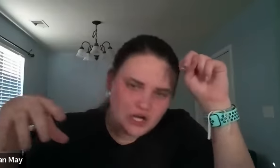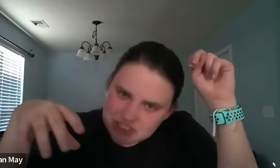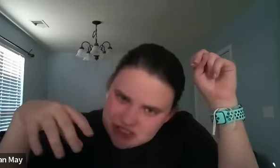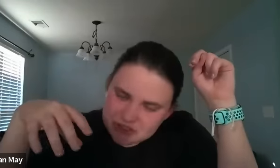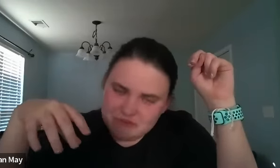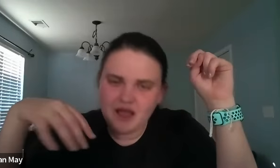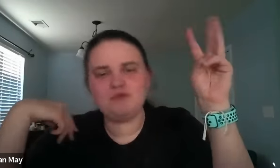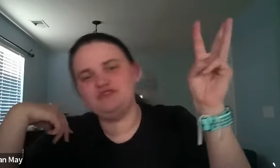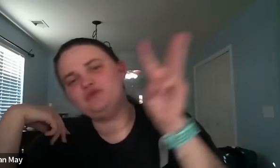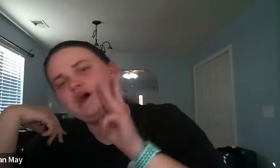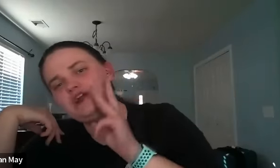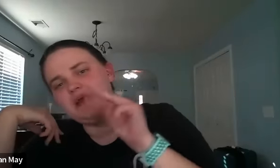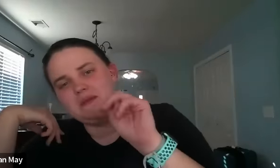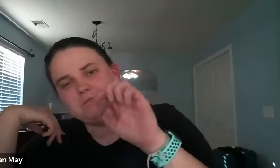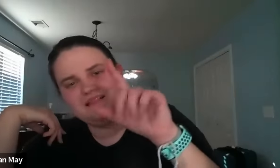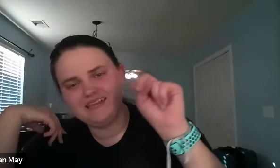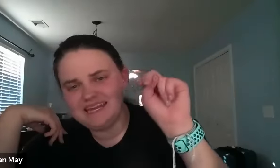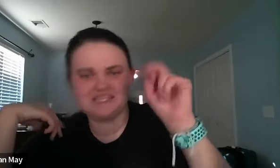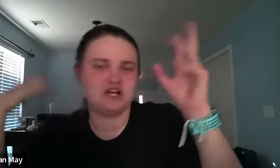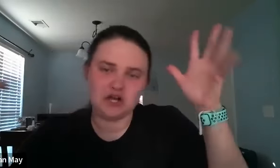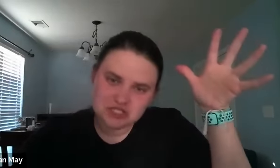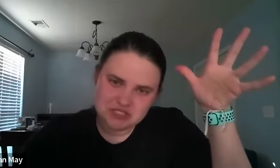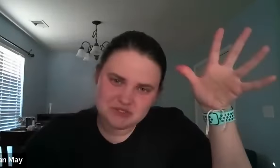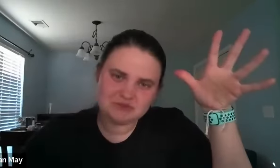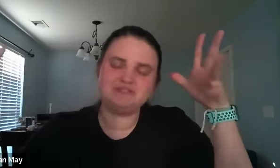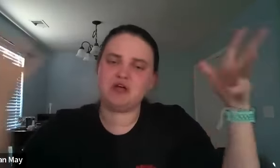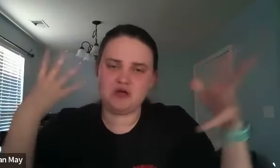hurt you. If you do water and then melon, it's not going to hurt you. So,